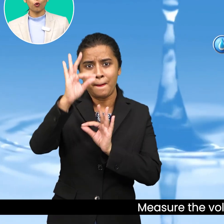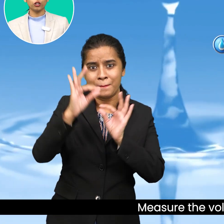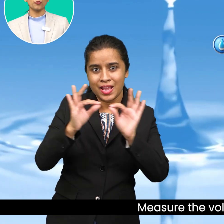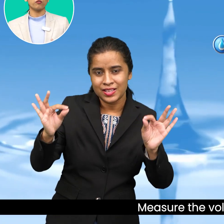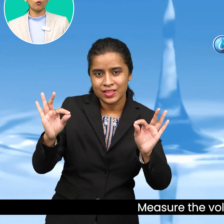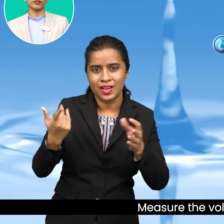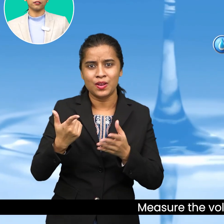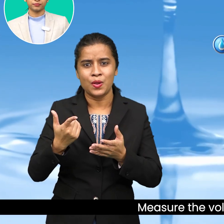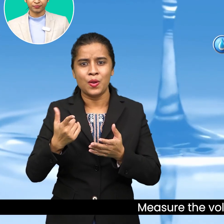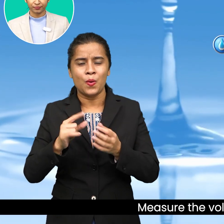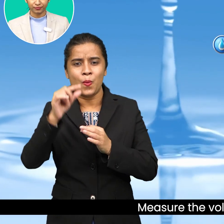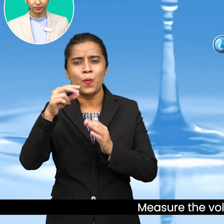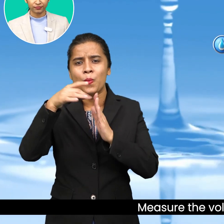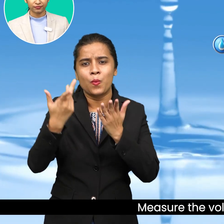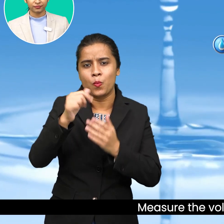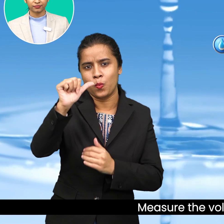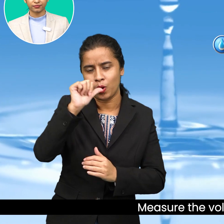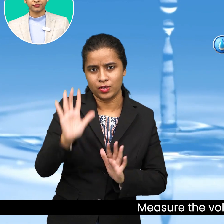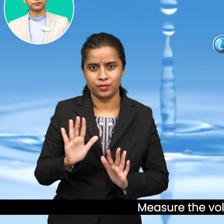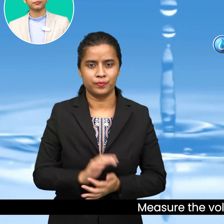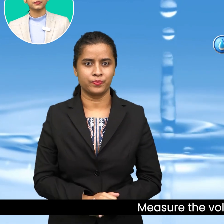measure the volume of water,